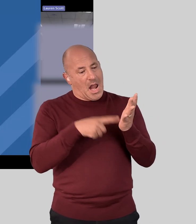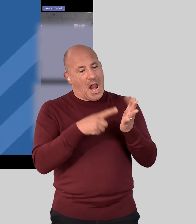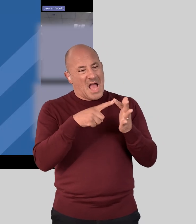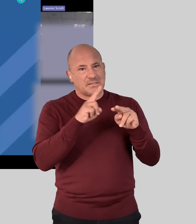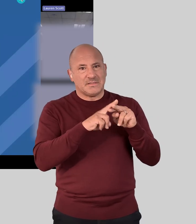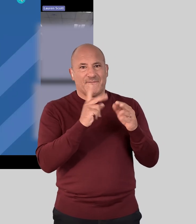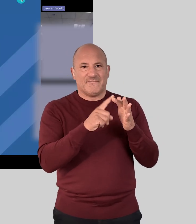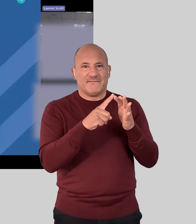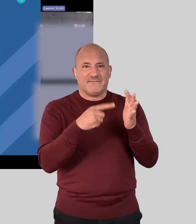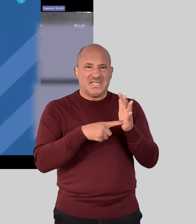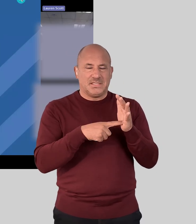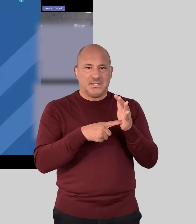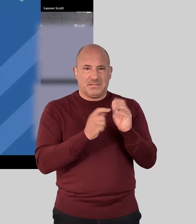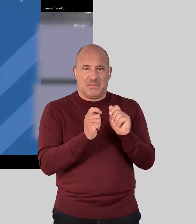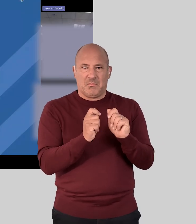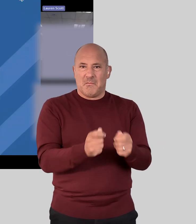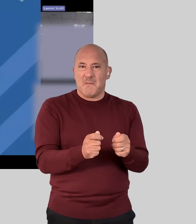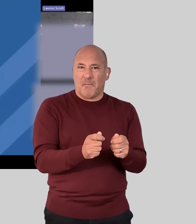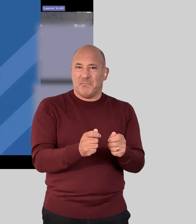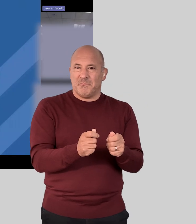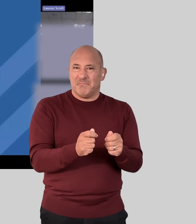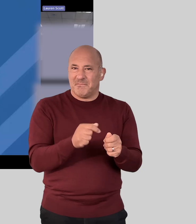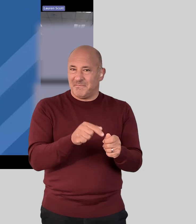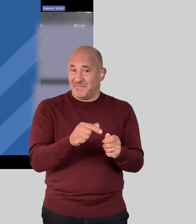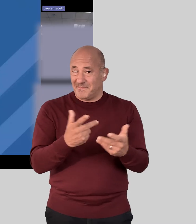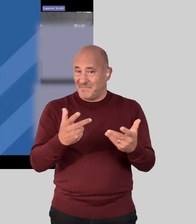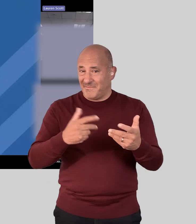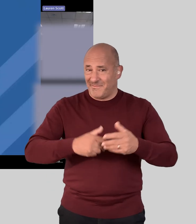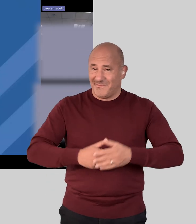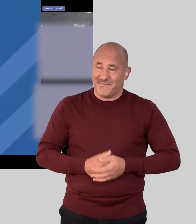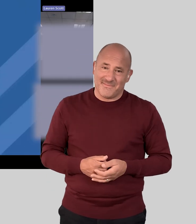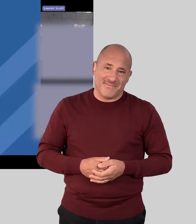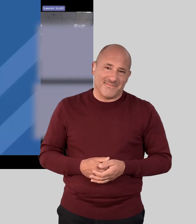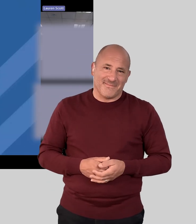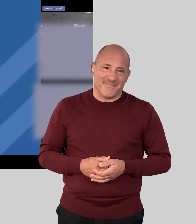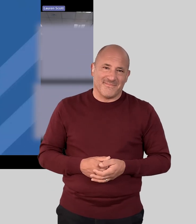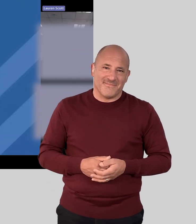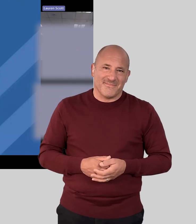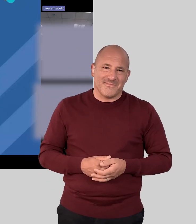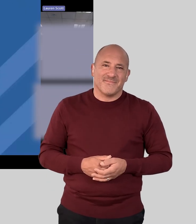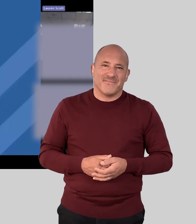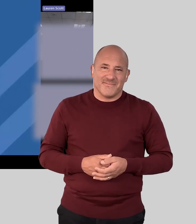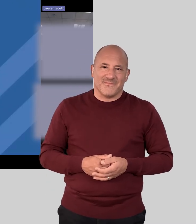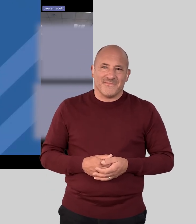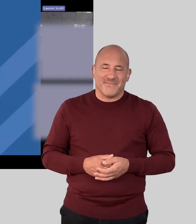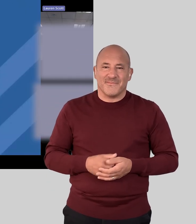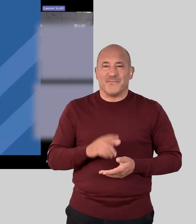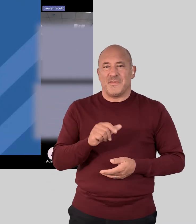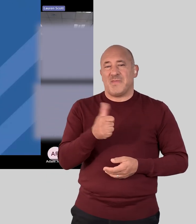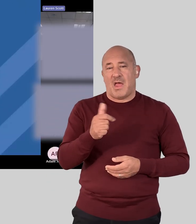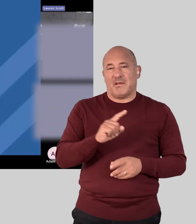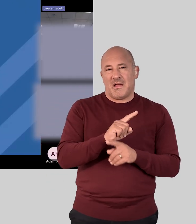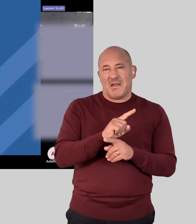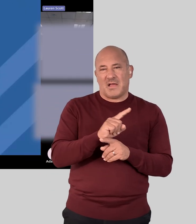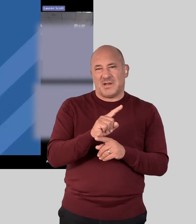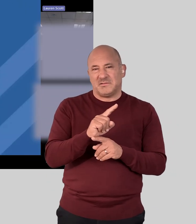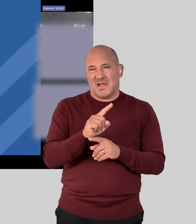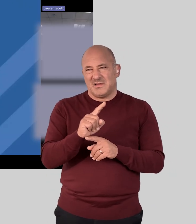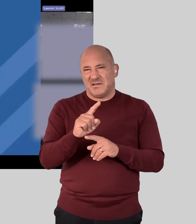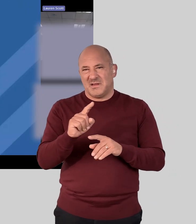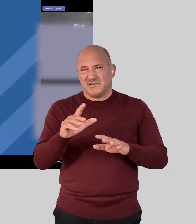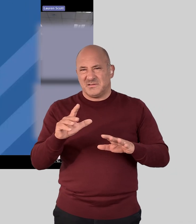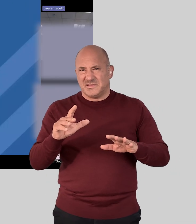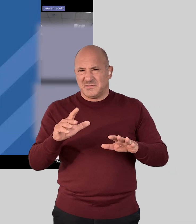jazz. It's got a lot of jazz elements in it, but it kind of developed its own language and its own vocabulary. And